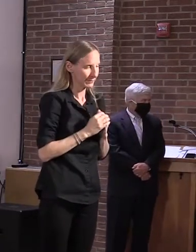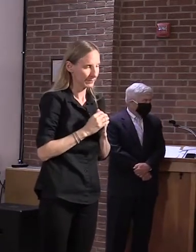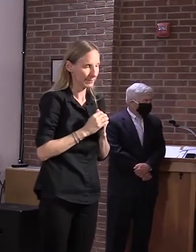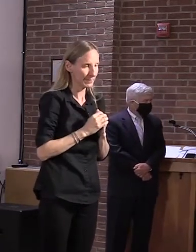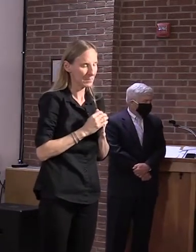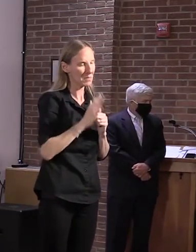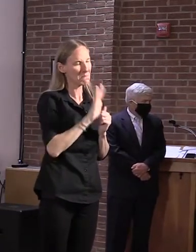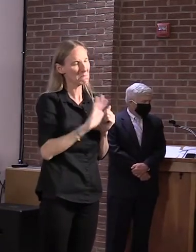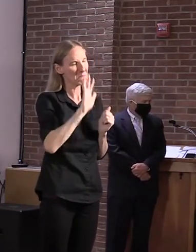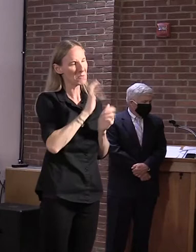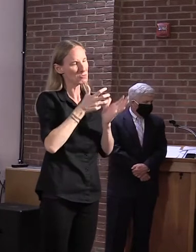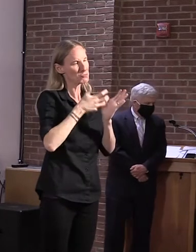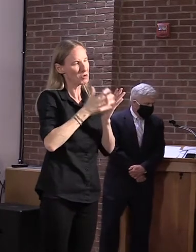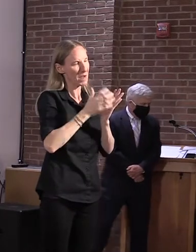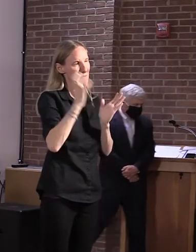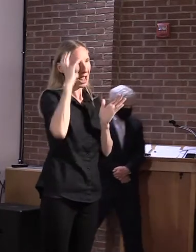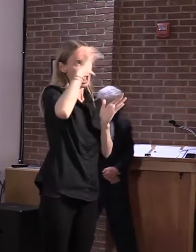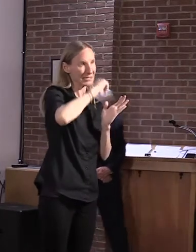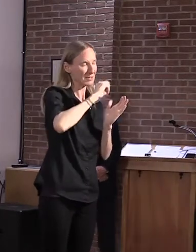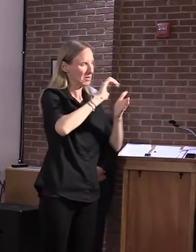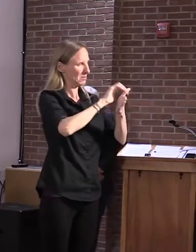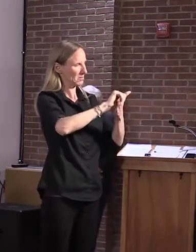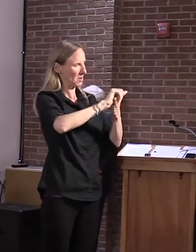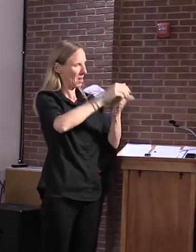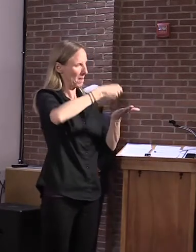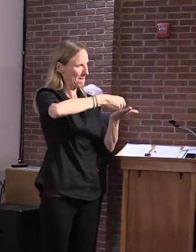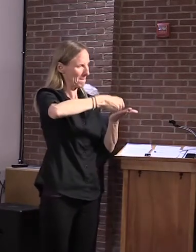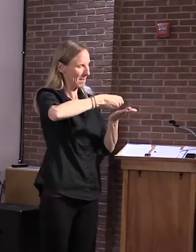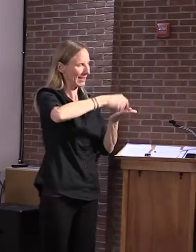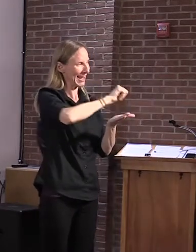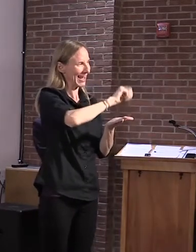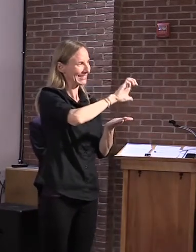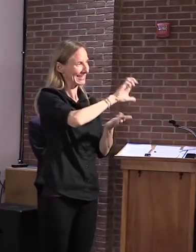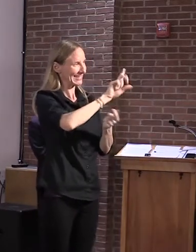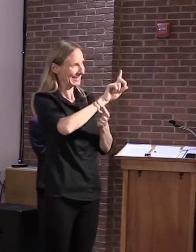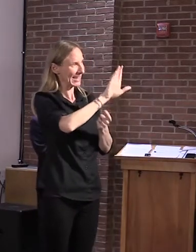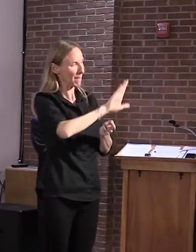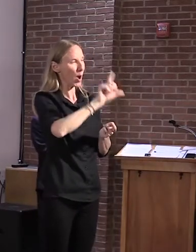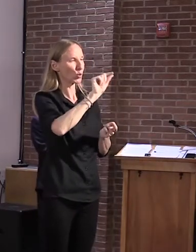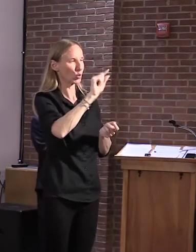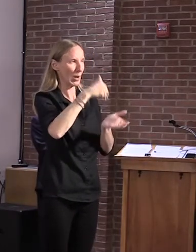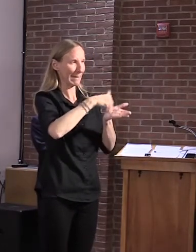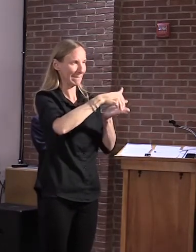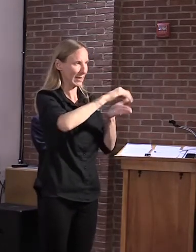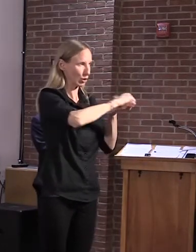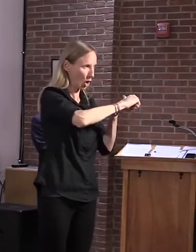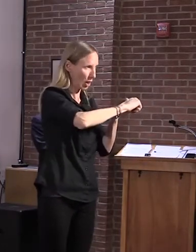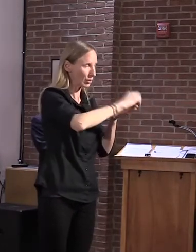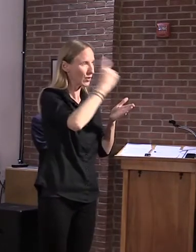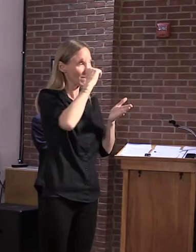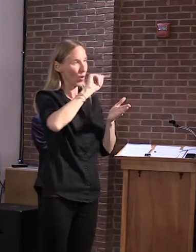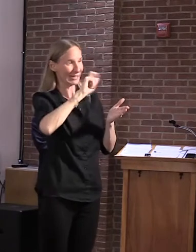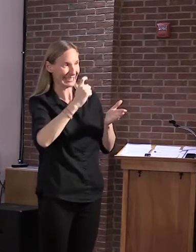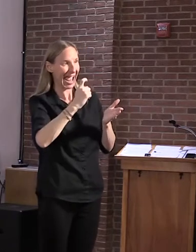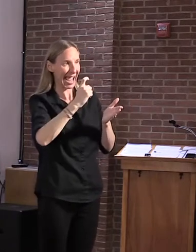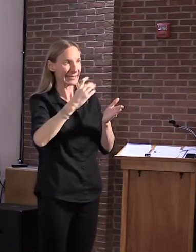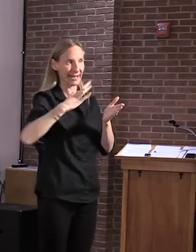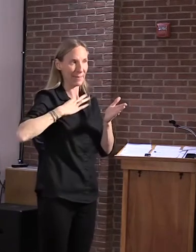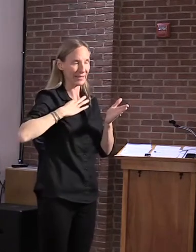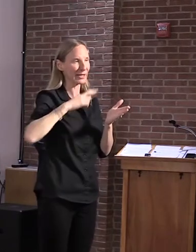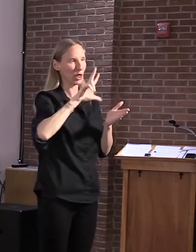so far about the dollar requests coming through ACCD is nearly $20 million, and for the tax